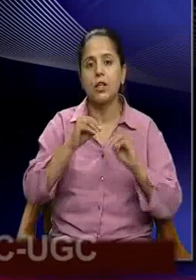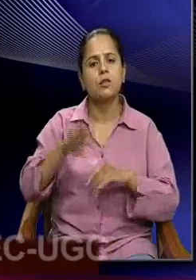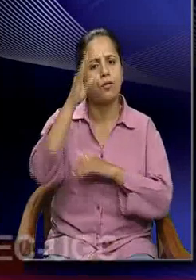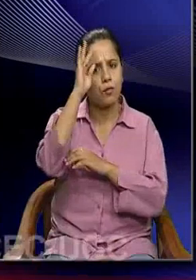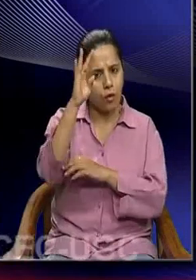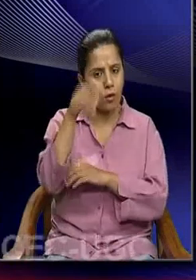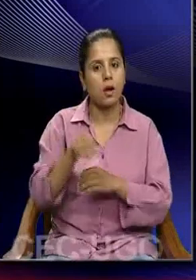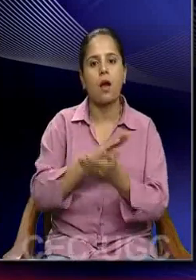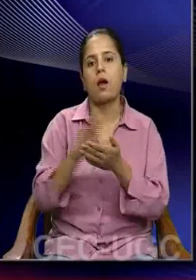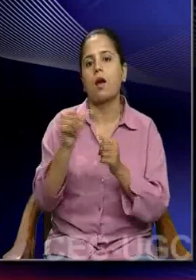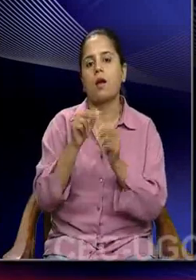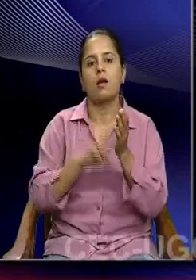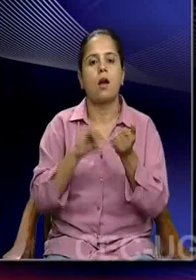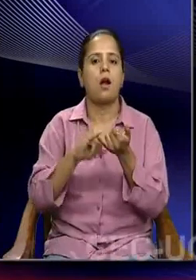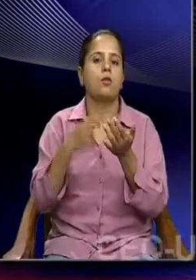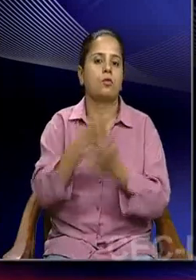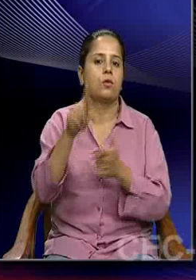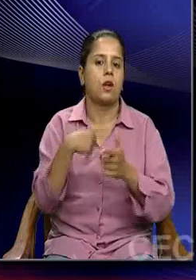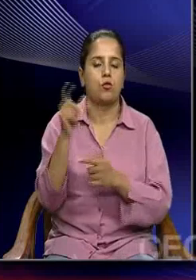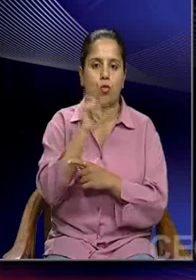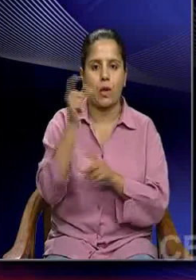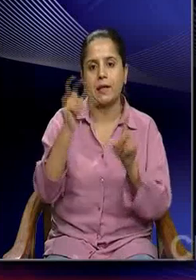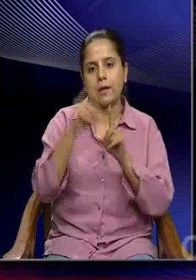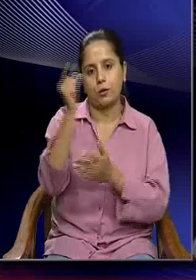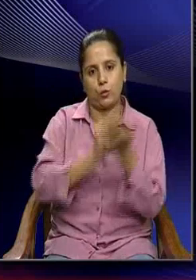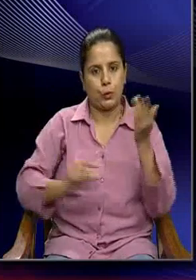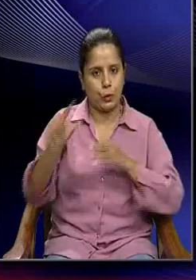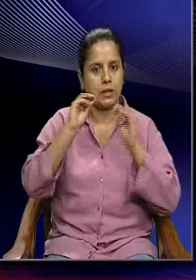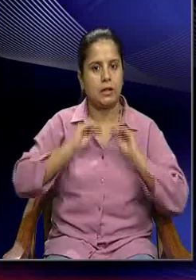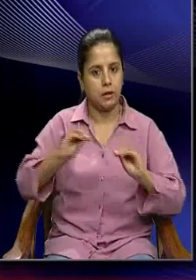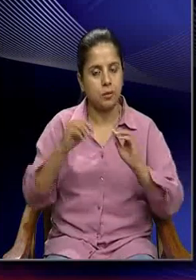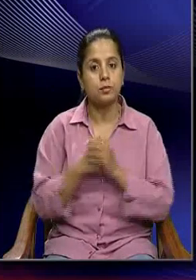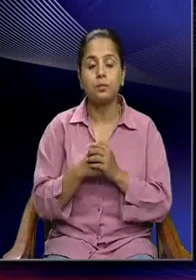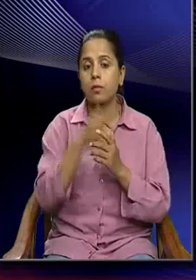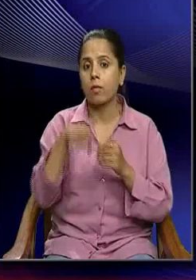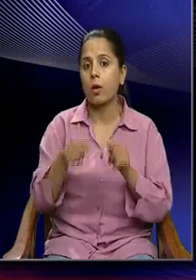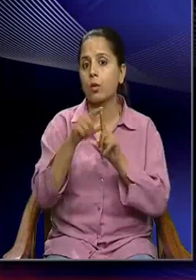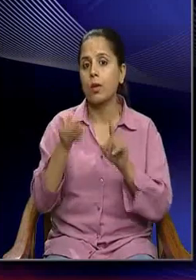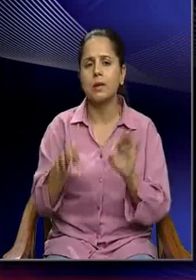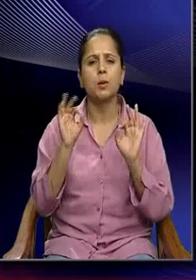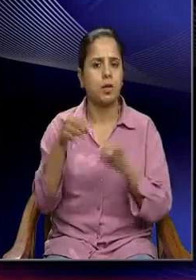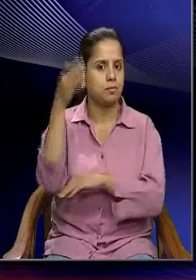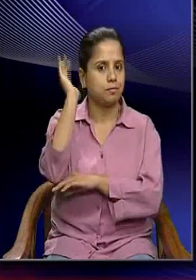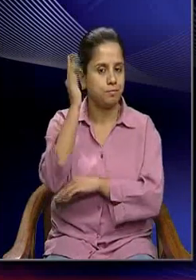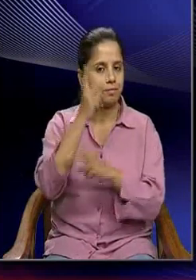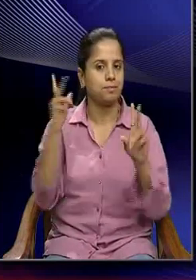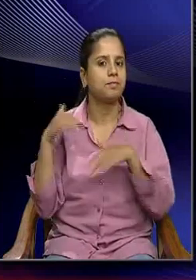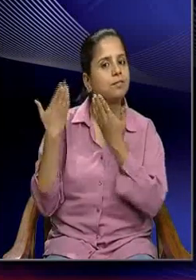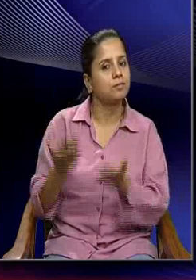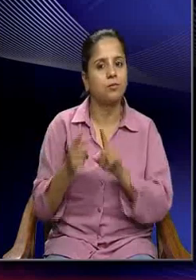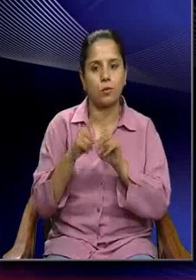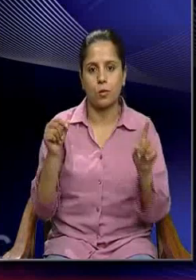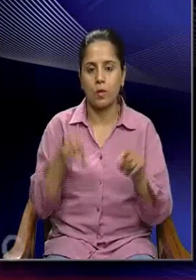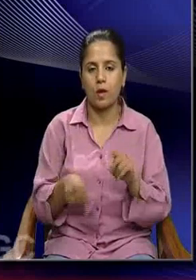at Hansraj College, University of Delhi. And we are doing a special lecture series under